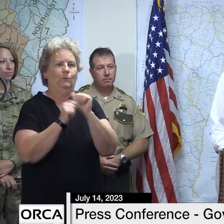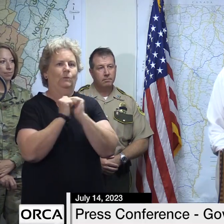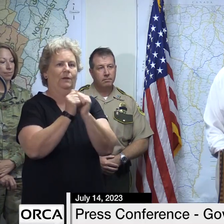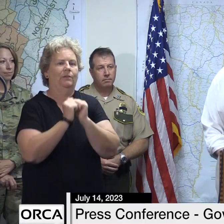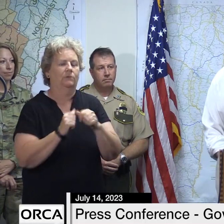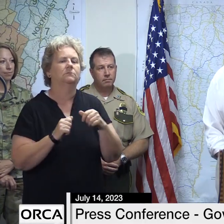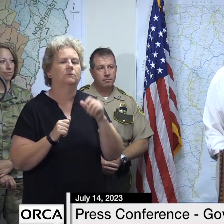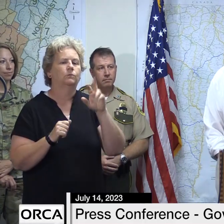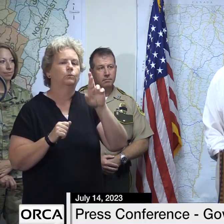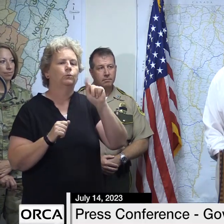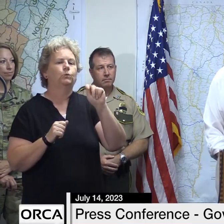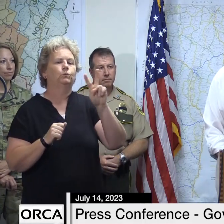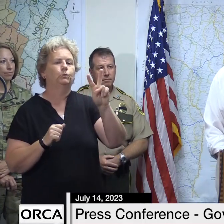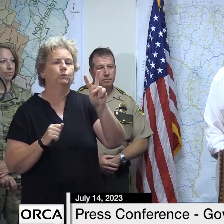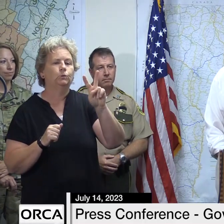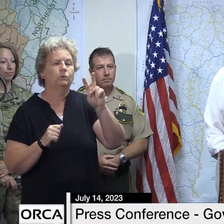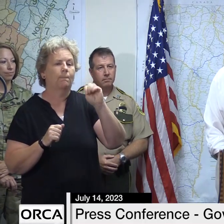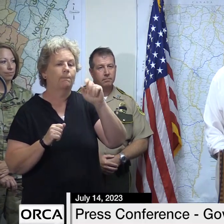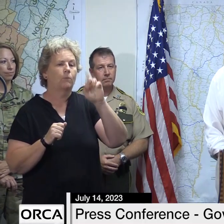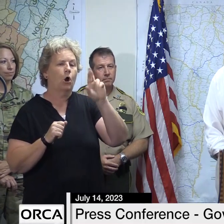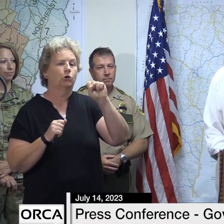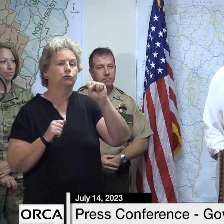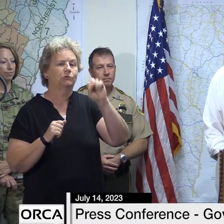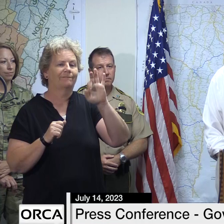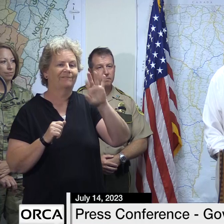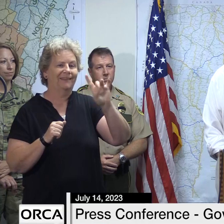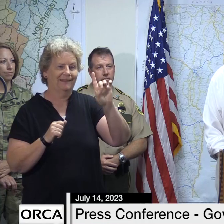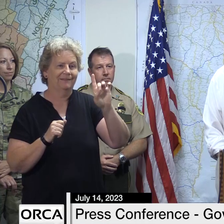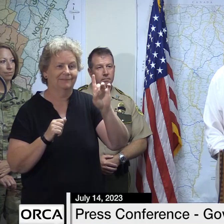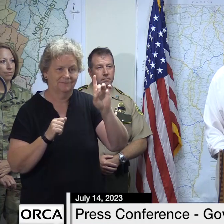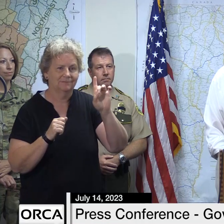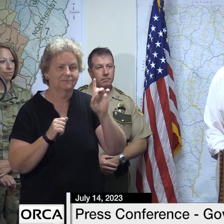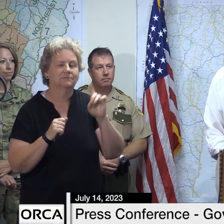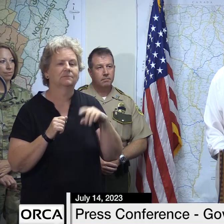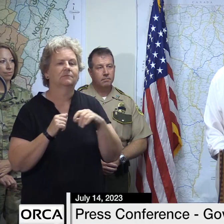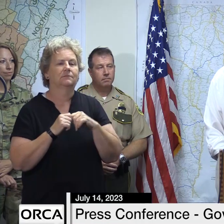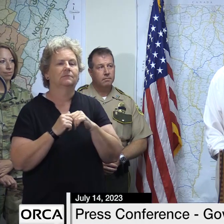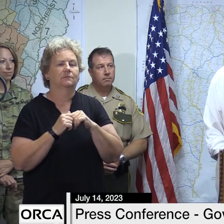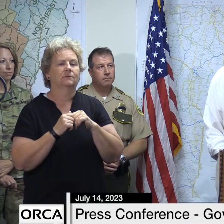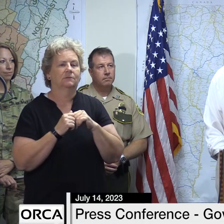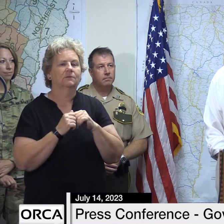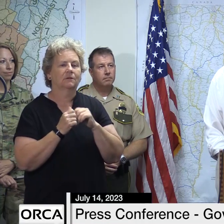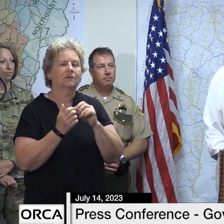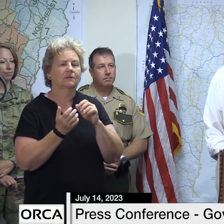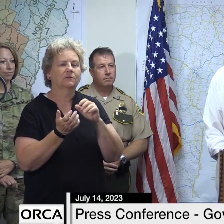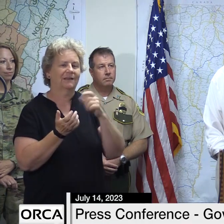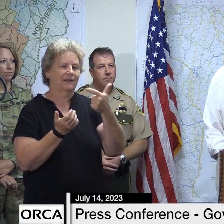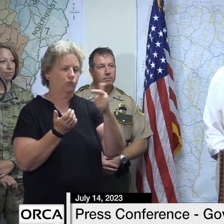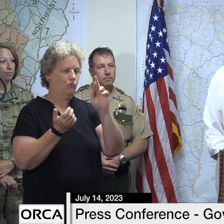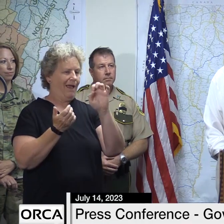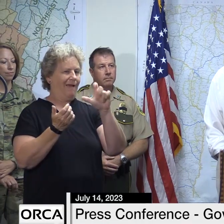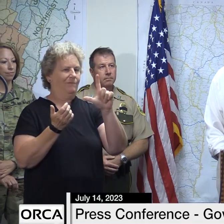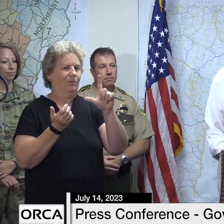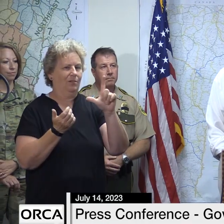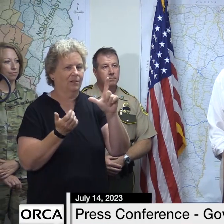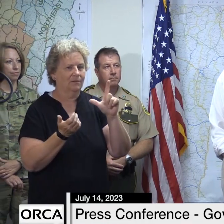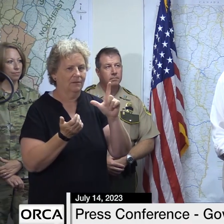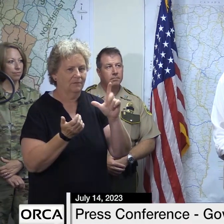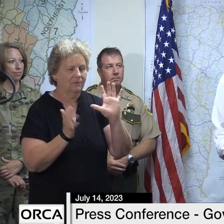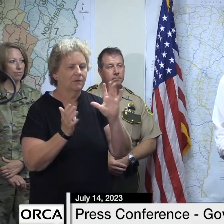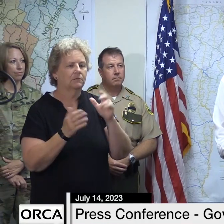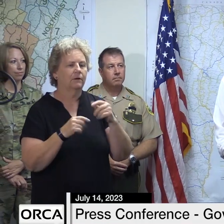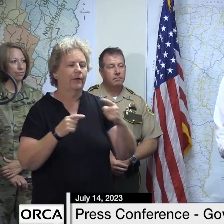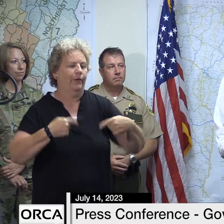between Plainfield Village and Nasmyth Brook Road. It is a gravel surface, so motorists must